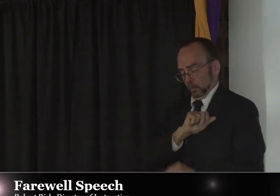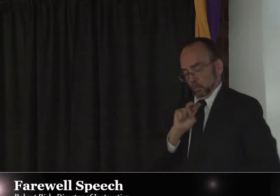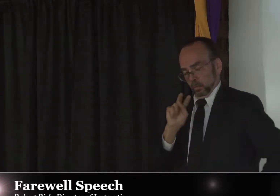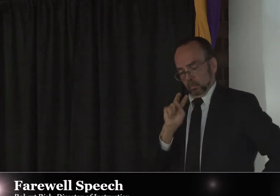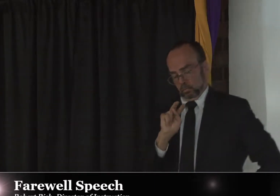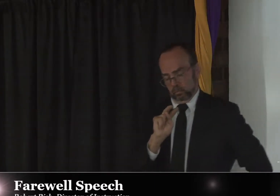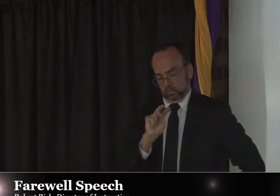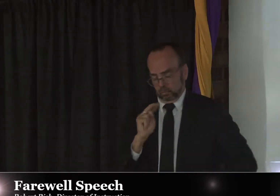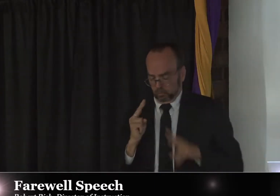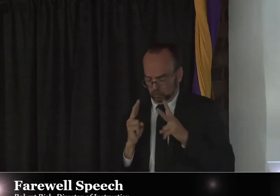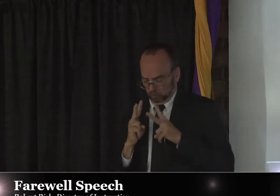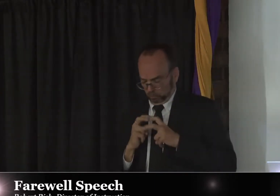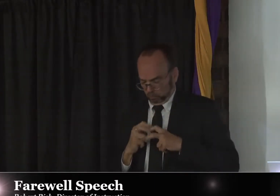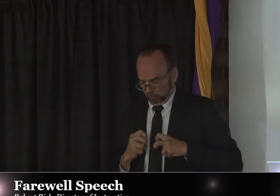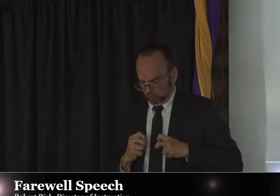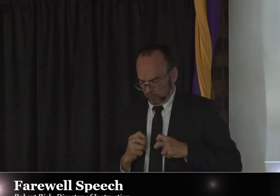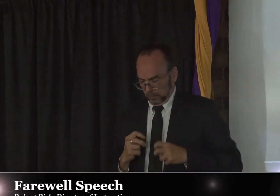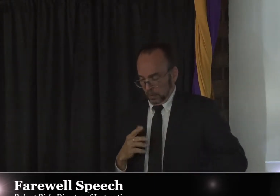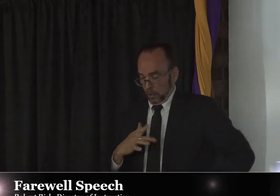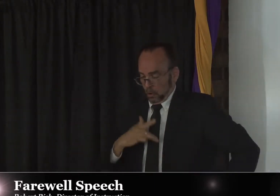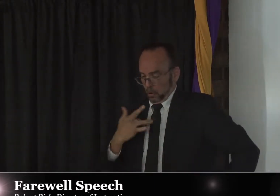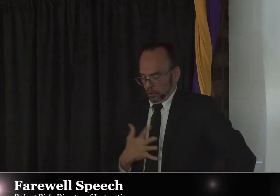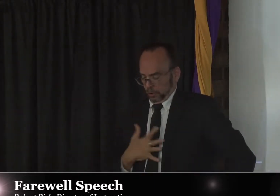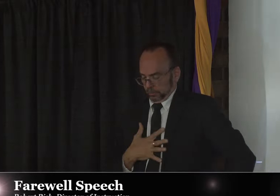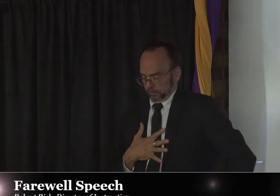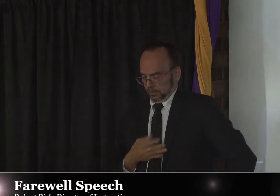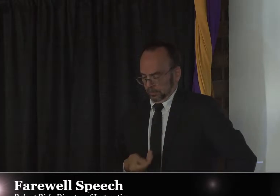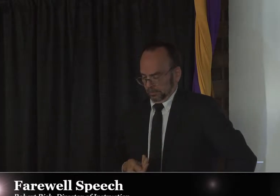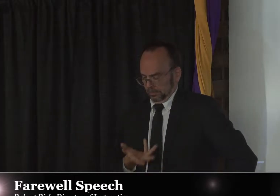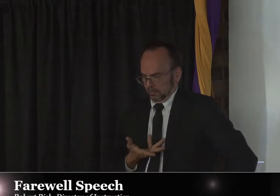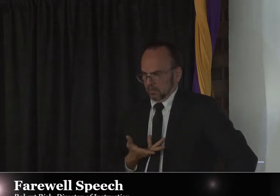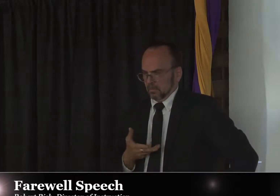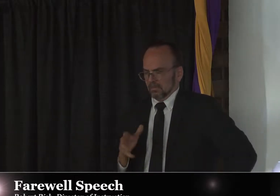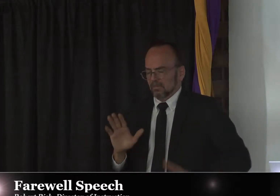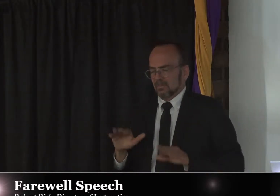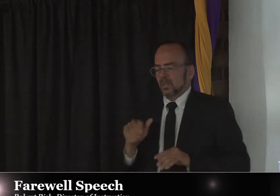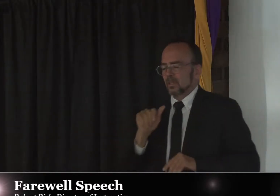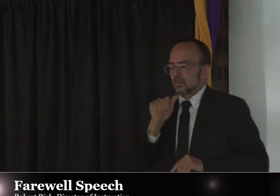positive attitude. I looked and analyzed my heart, and it